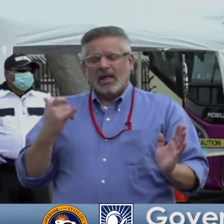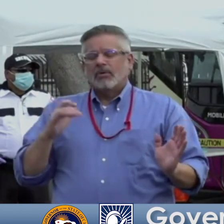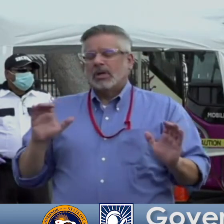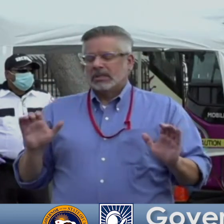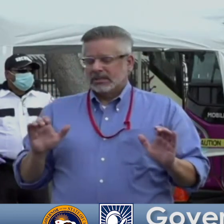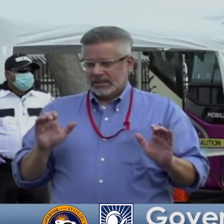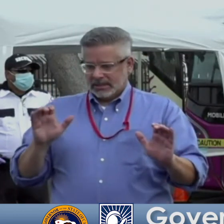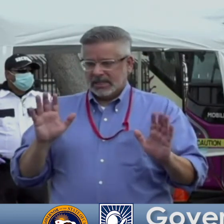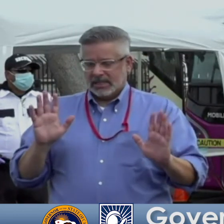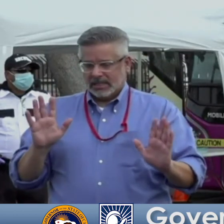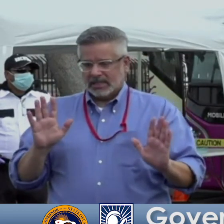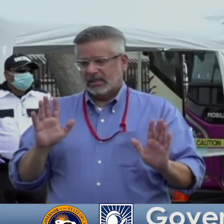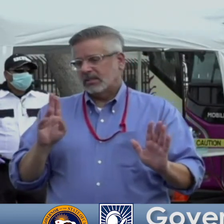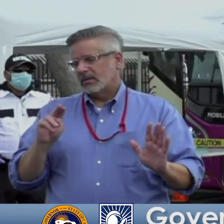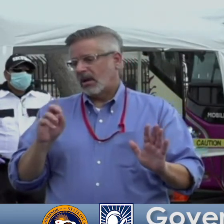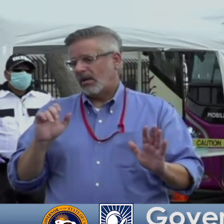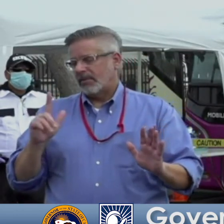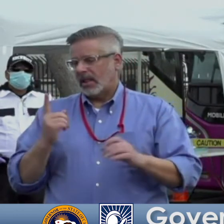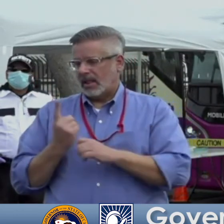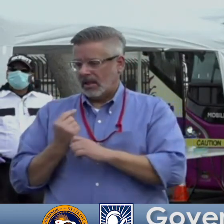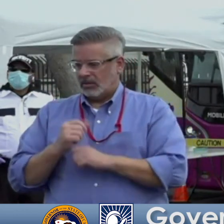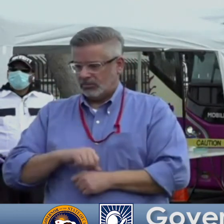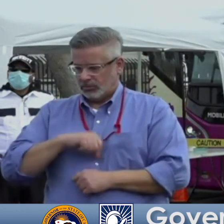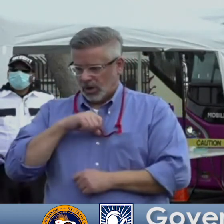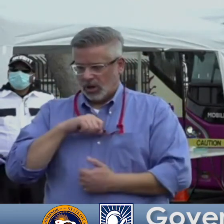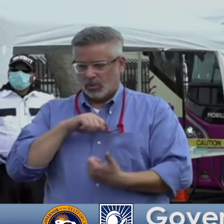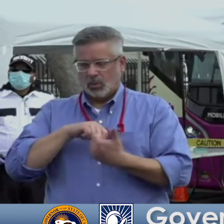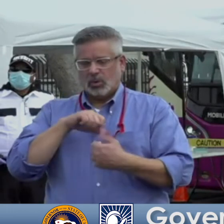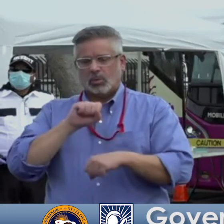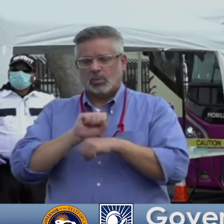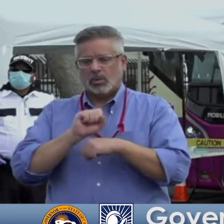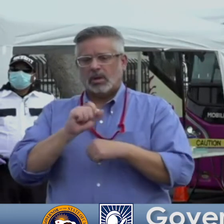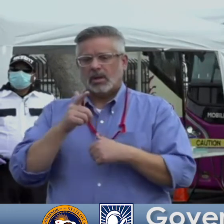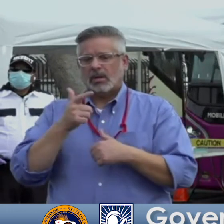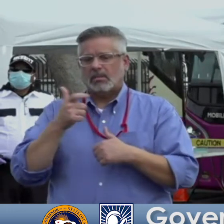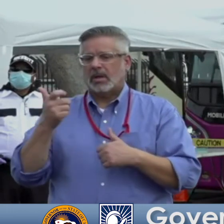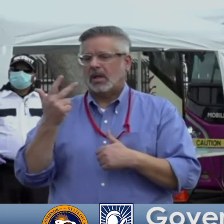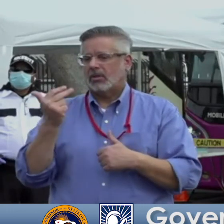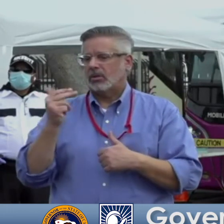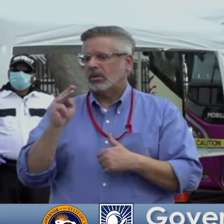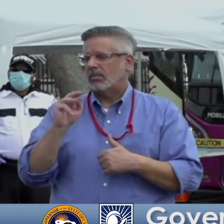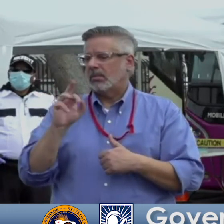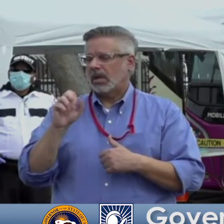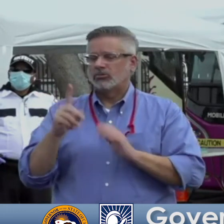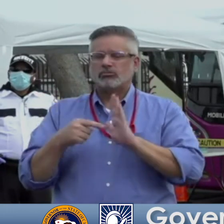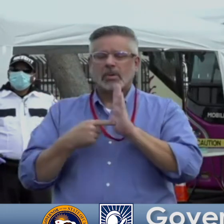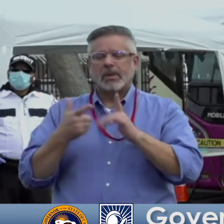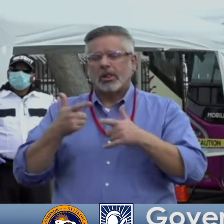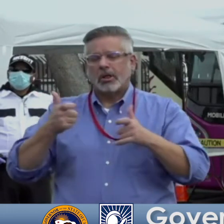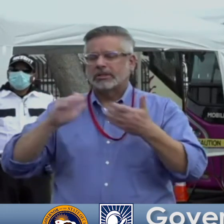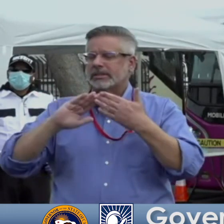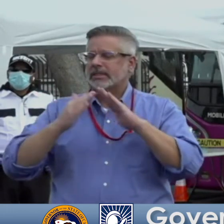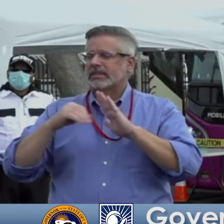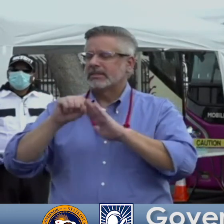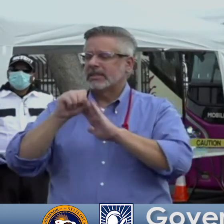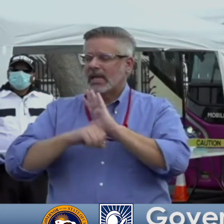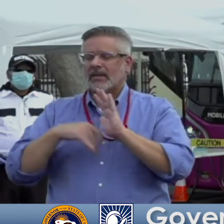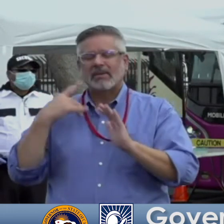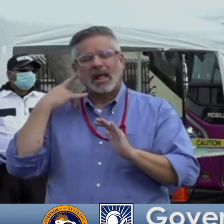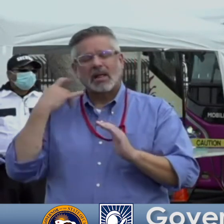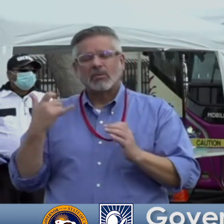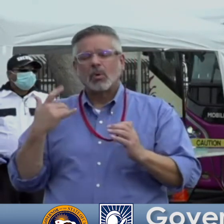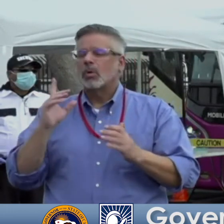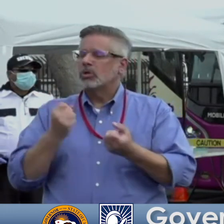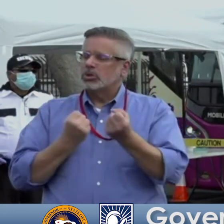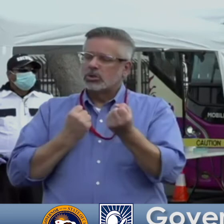something novel last year. I was very proud to work with the big 13 mayors representing the largest cities in the state of California